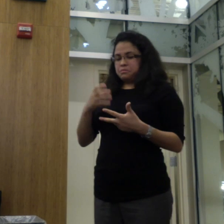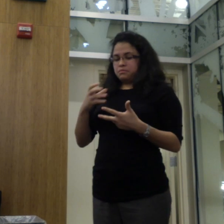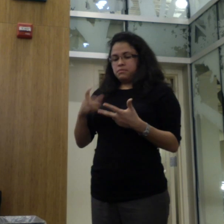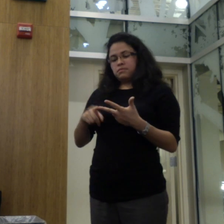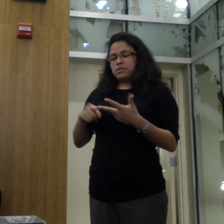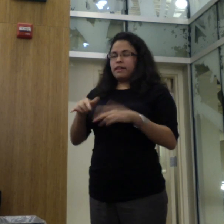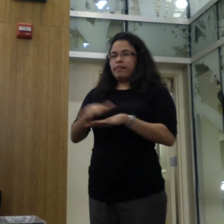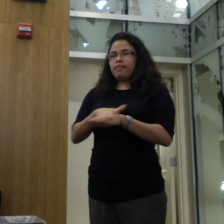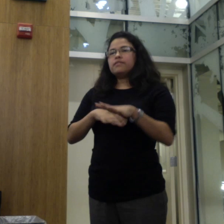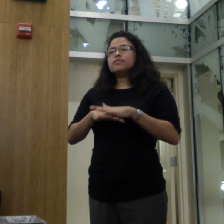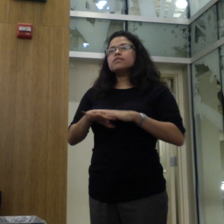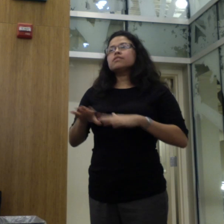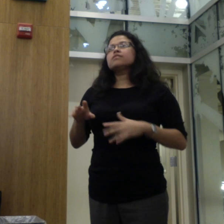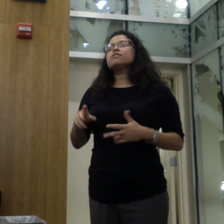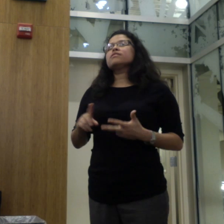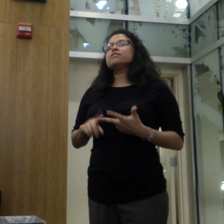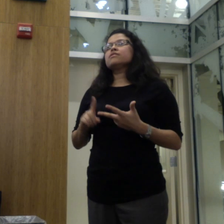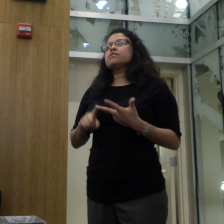gloves,